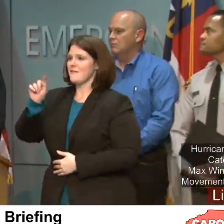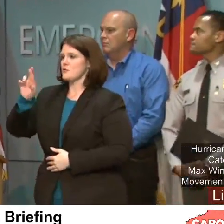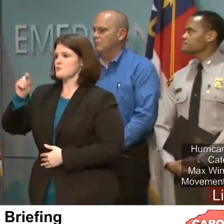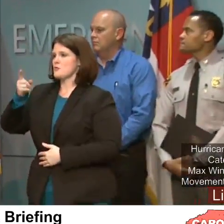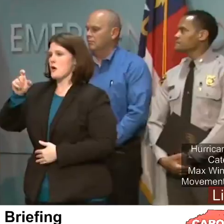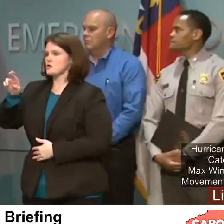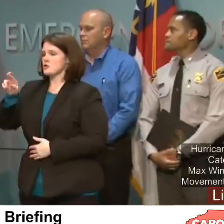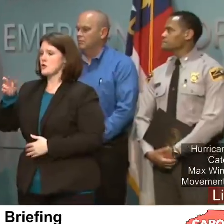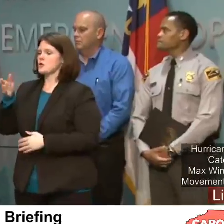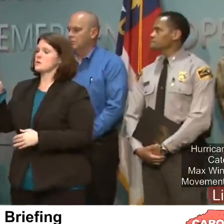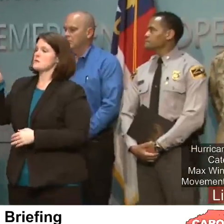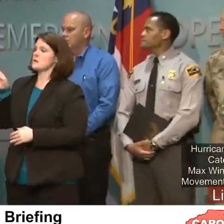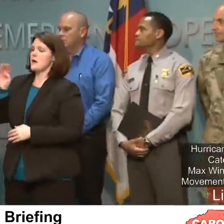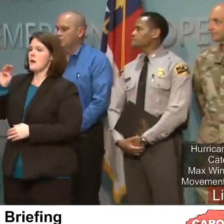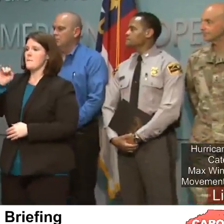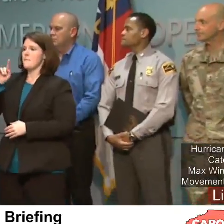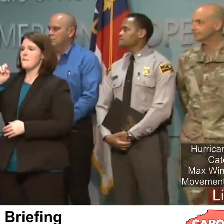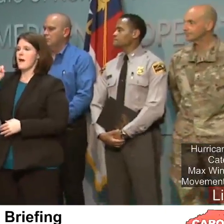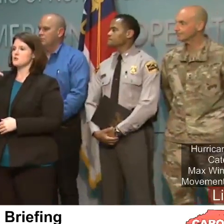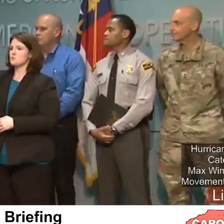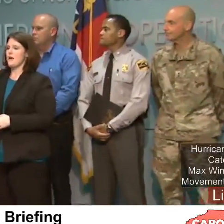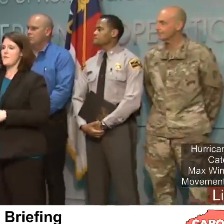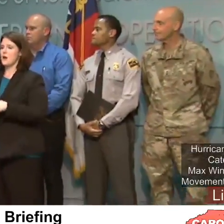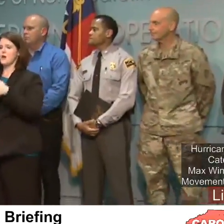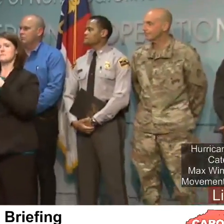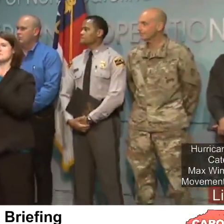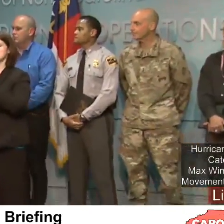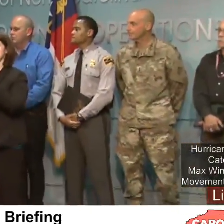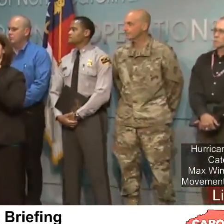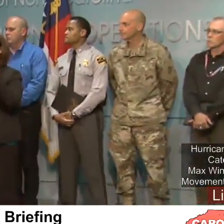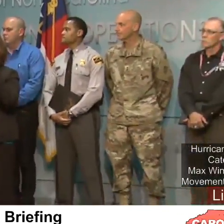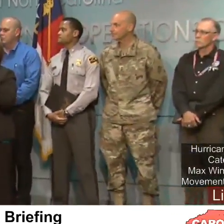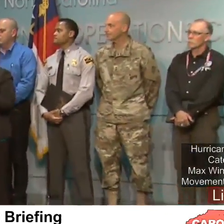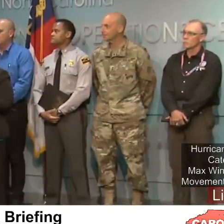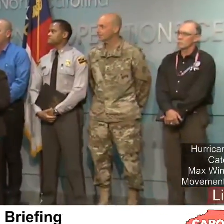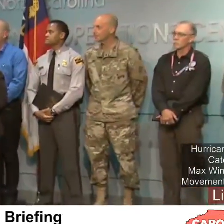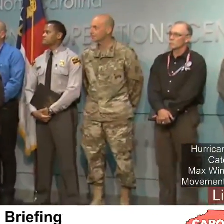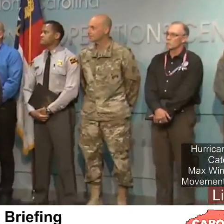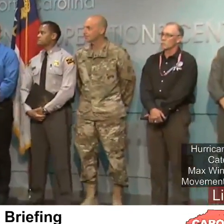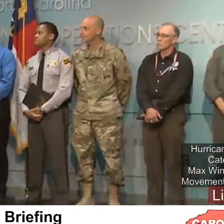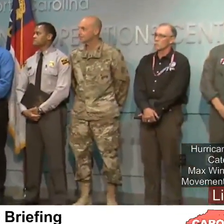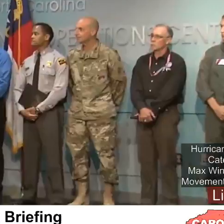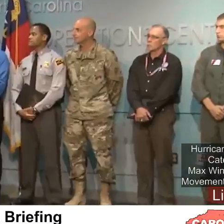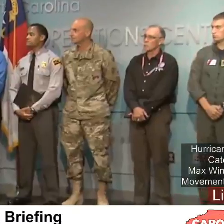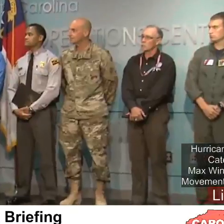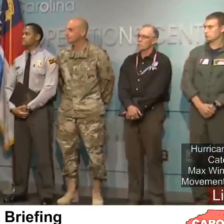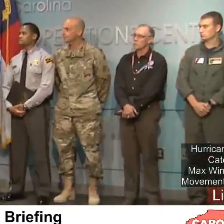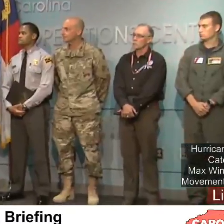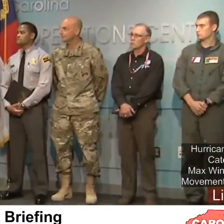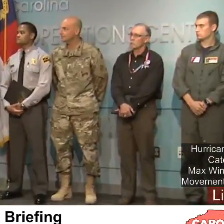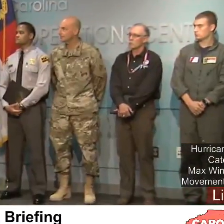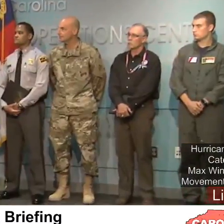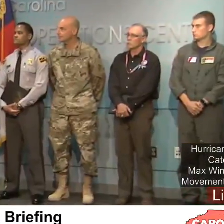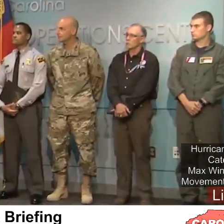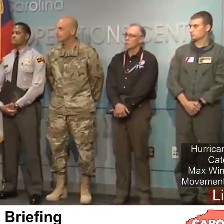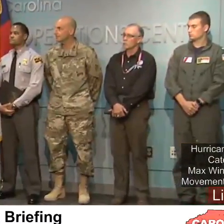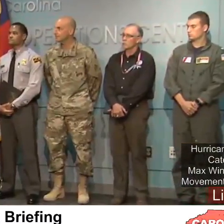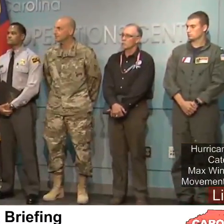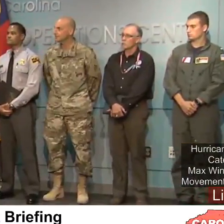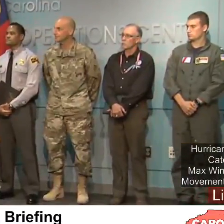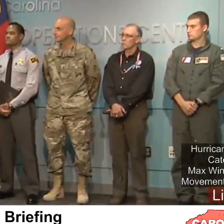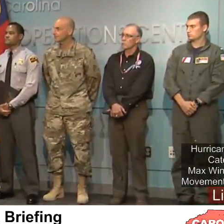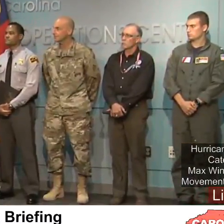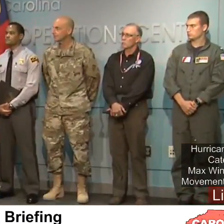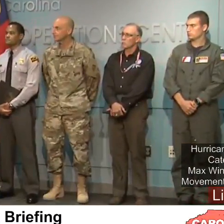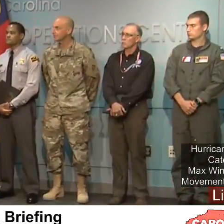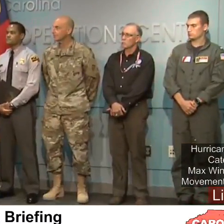of Emergency Management, Mike Sprayberry, Transportation Secretary Jim Trogdon, Department of Health and Human